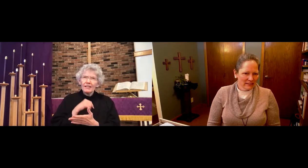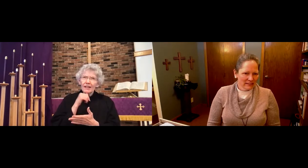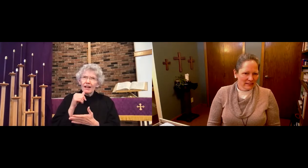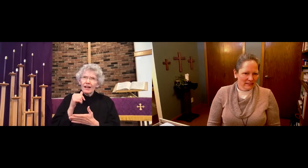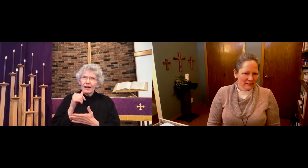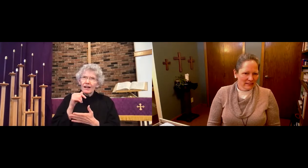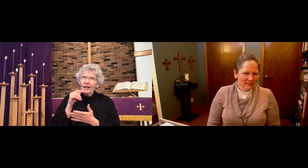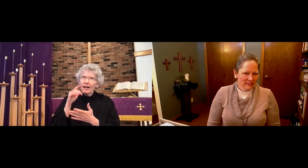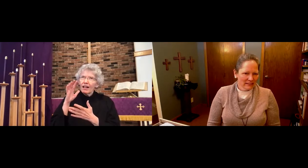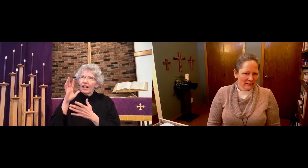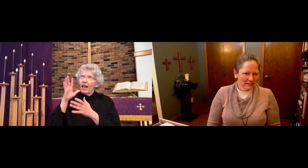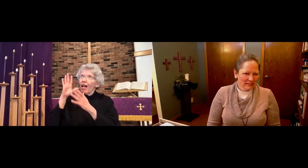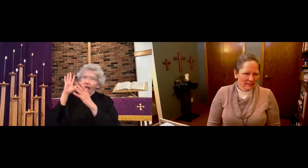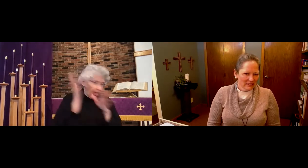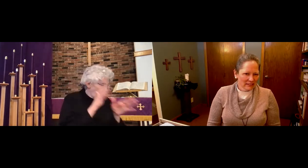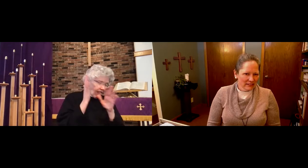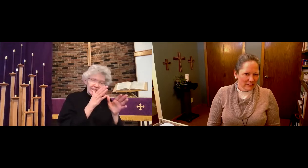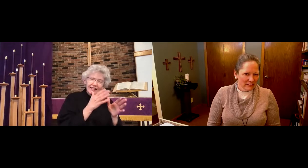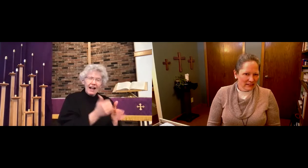Lent is a special time